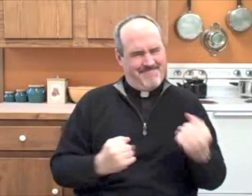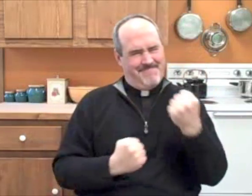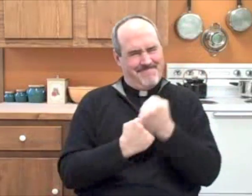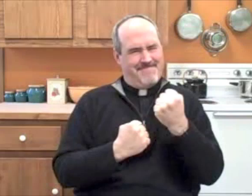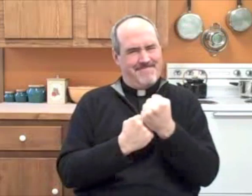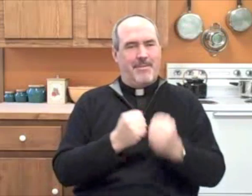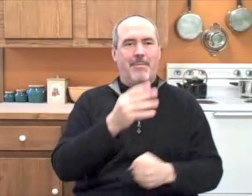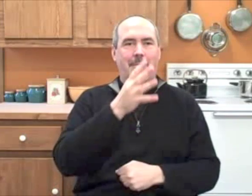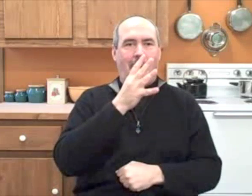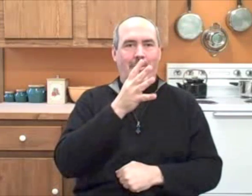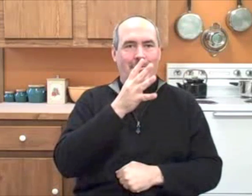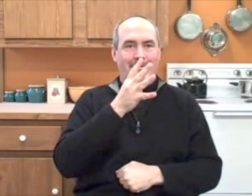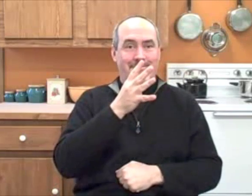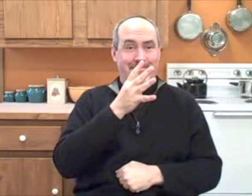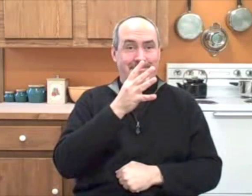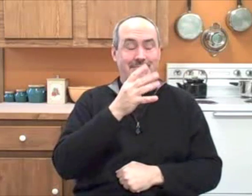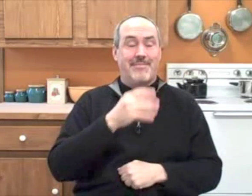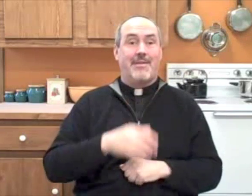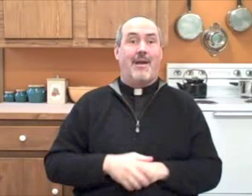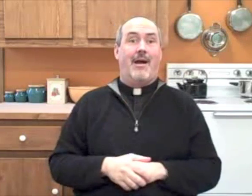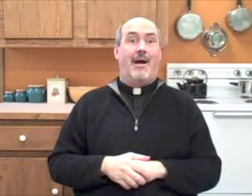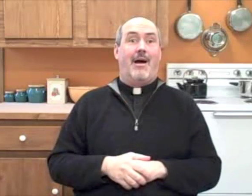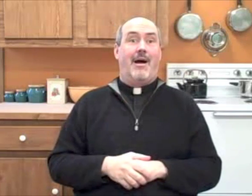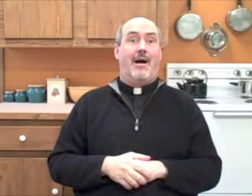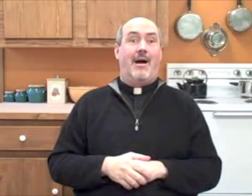encourage Leonie's mother the best that she could.